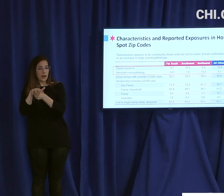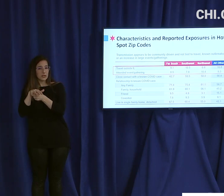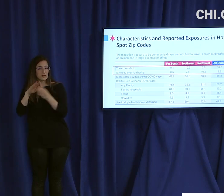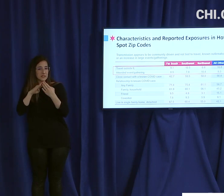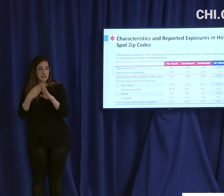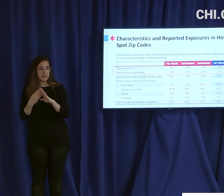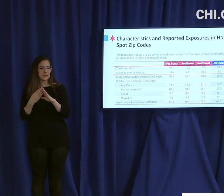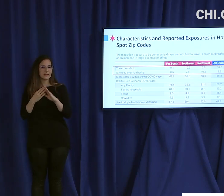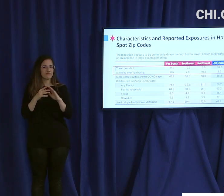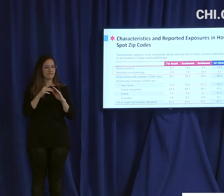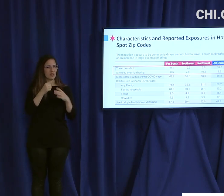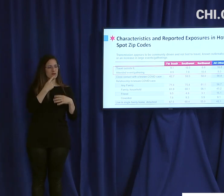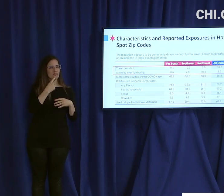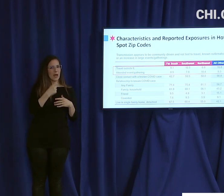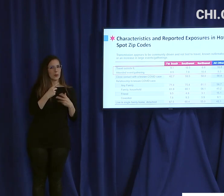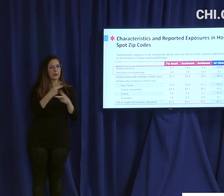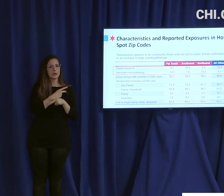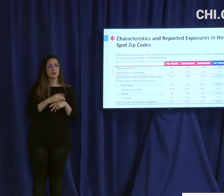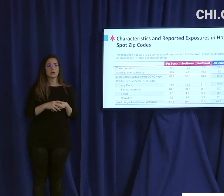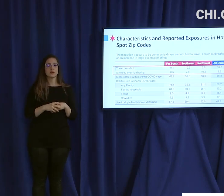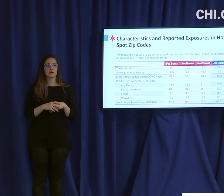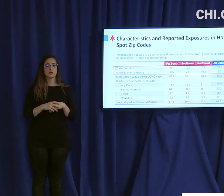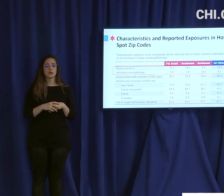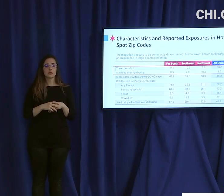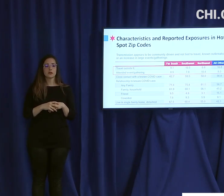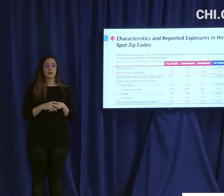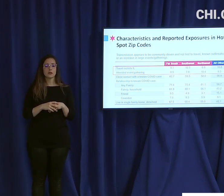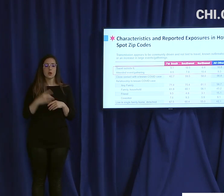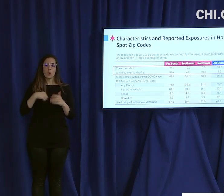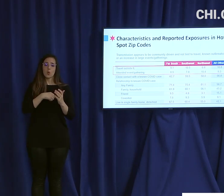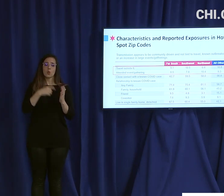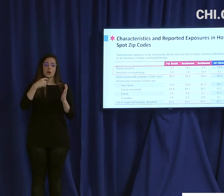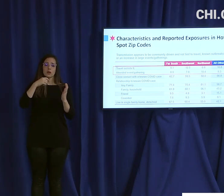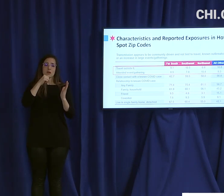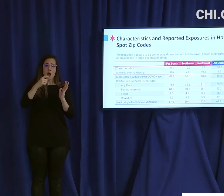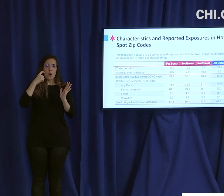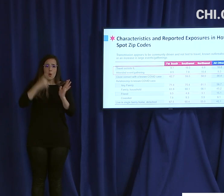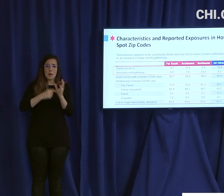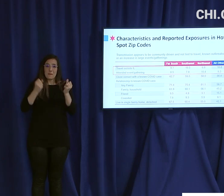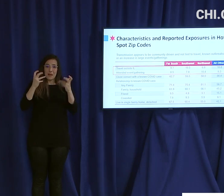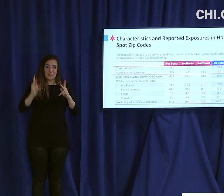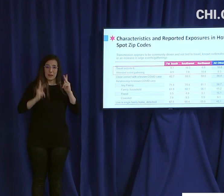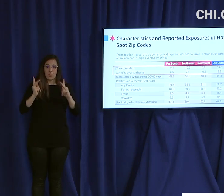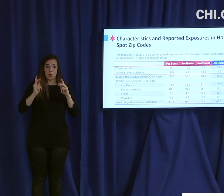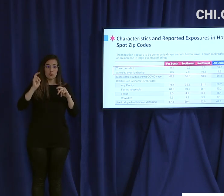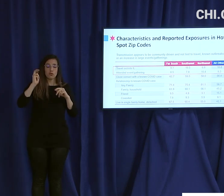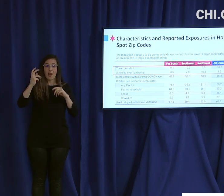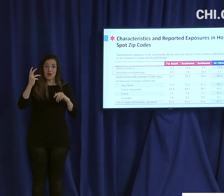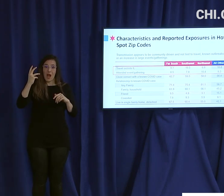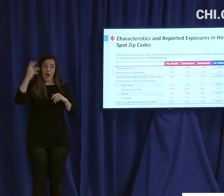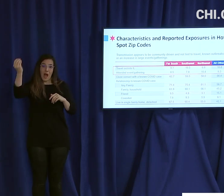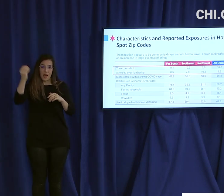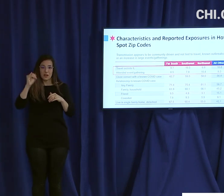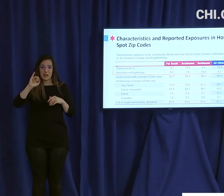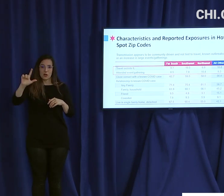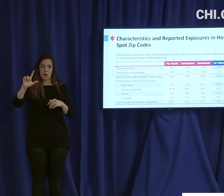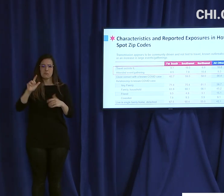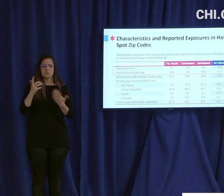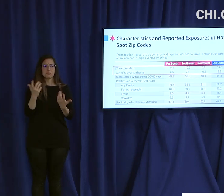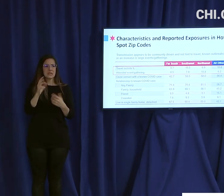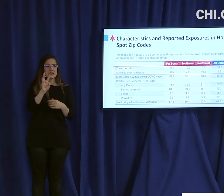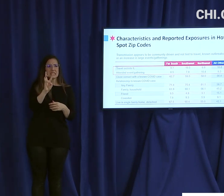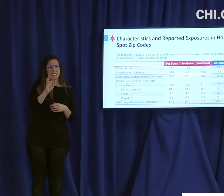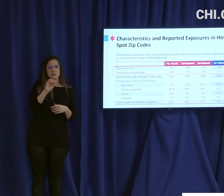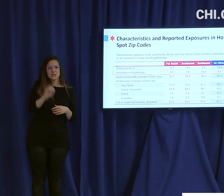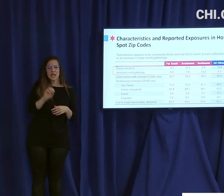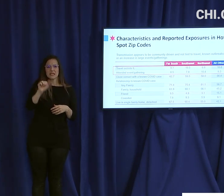COVID, we're not seeing a lot of people traveling outside Illinois. Only 6 to 10% of the cases